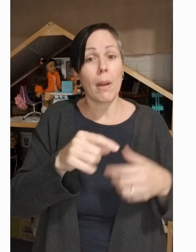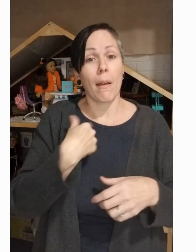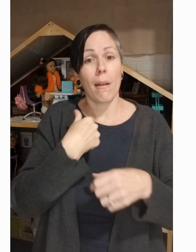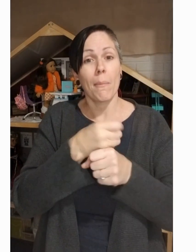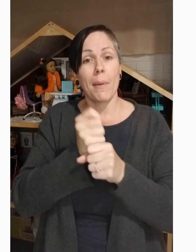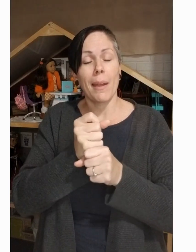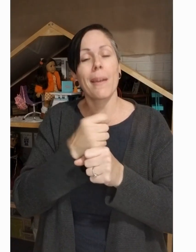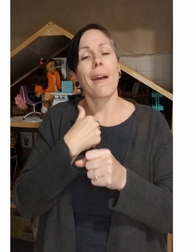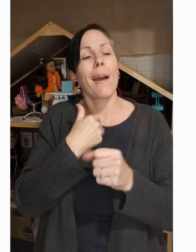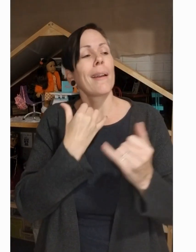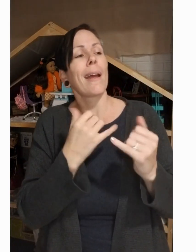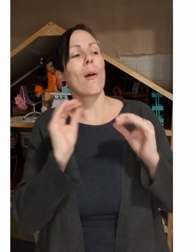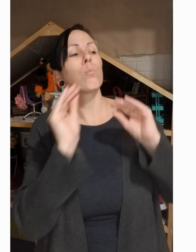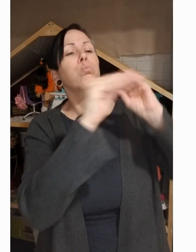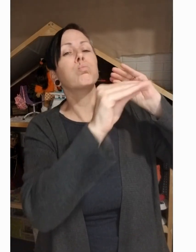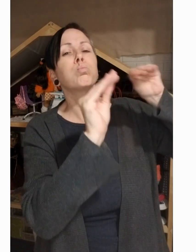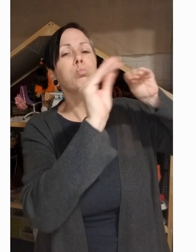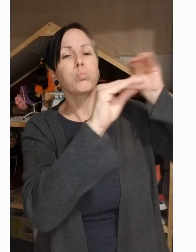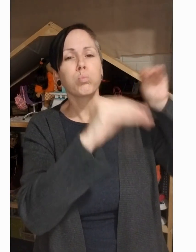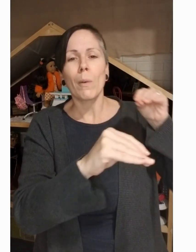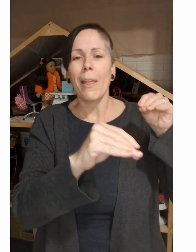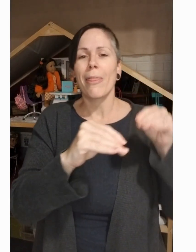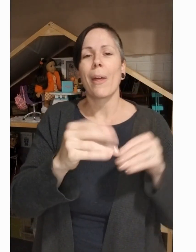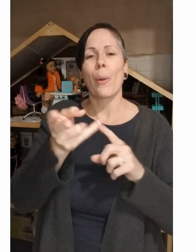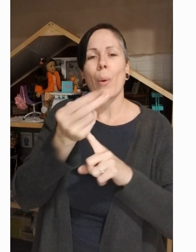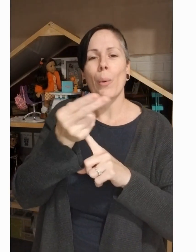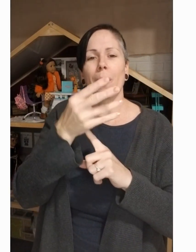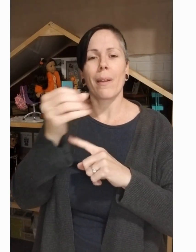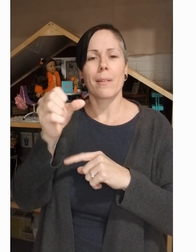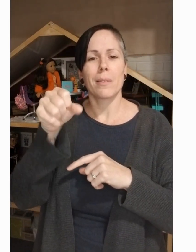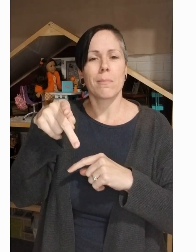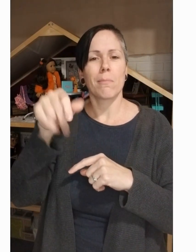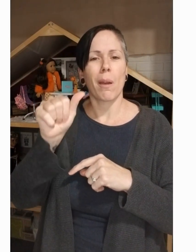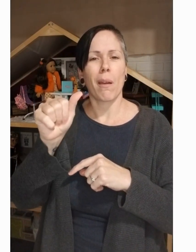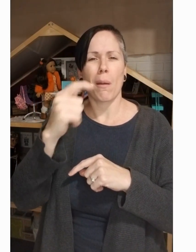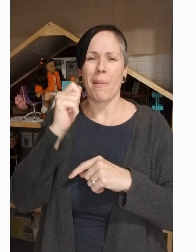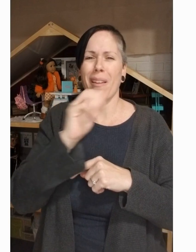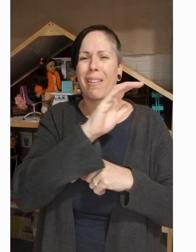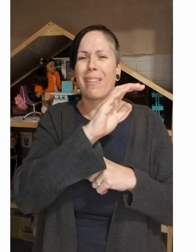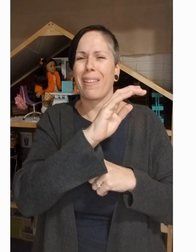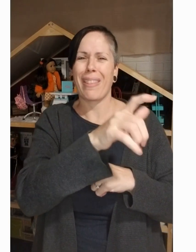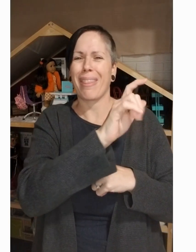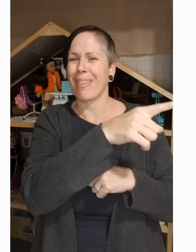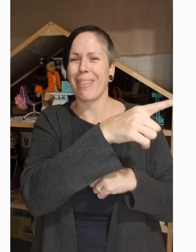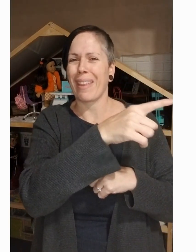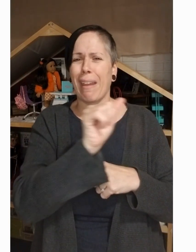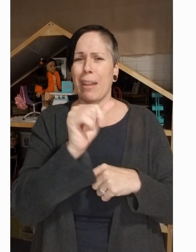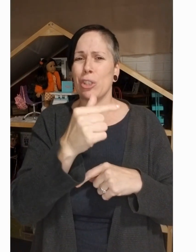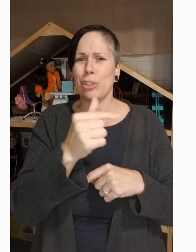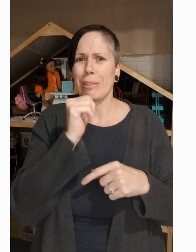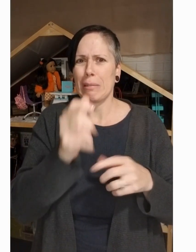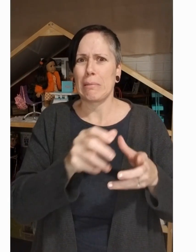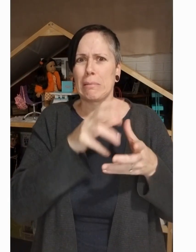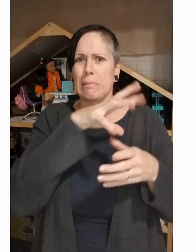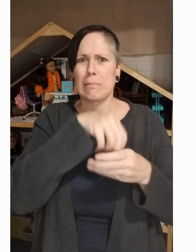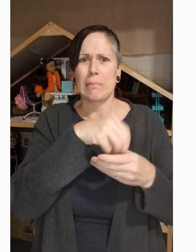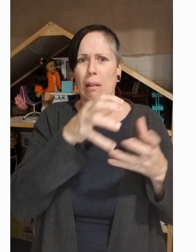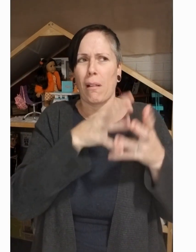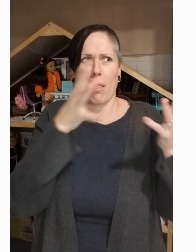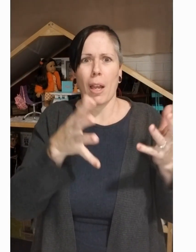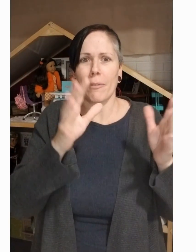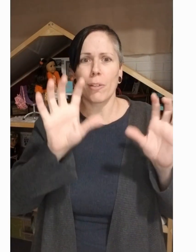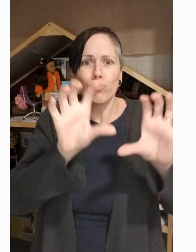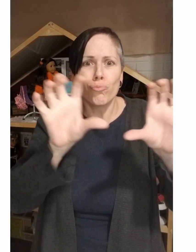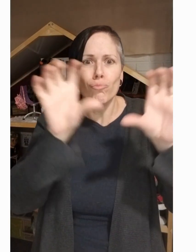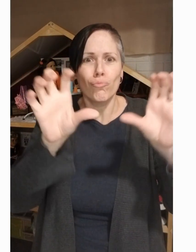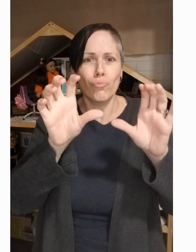things in the hotel and spa, the American Girl Hotel and Spa, because it came with so few accessories. And then the one that I was forgetting, which is